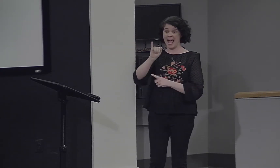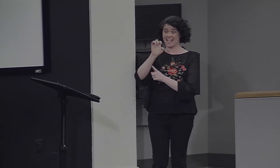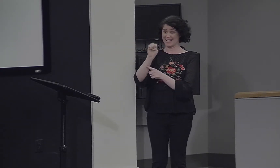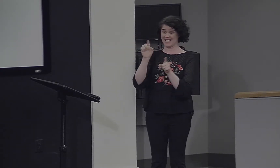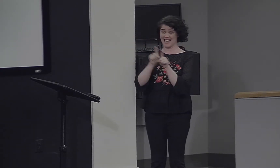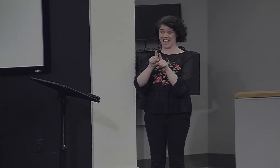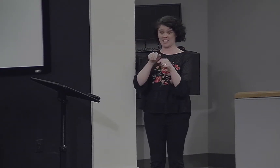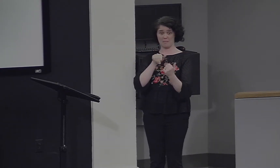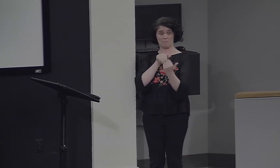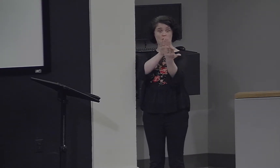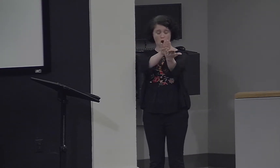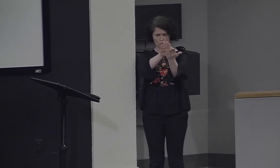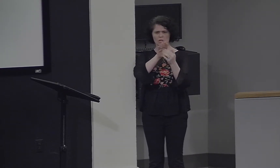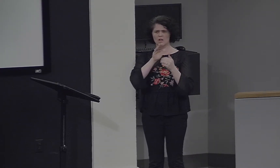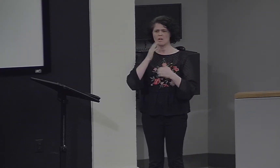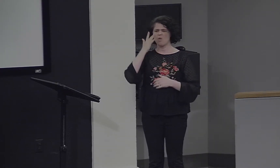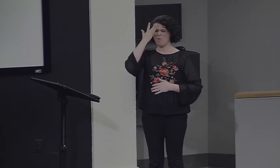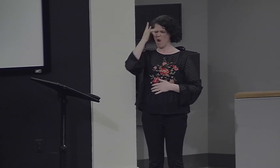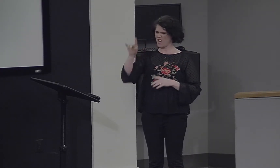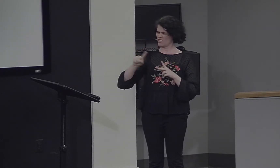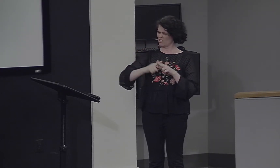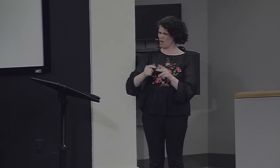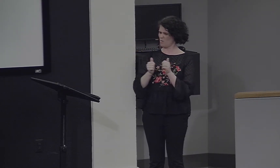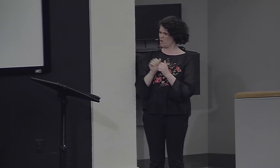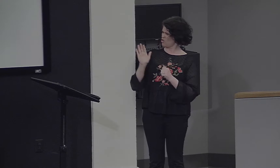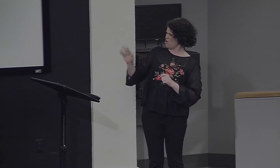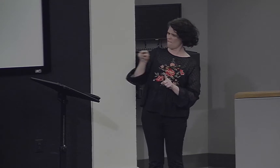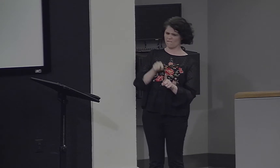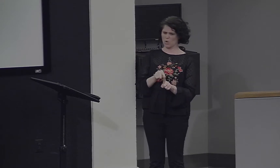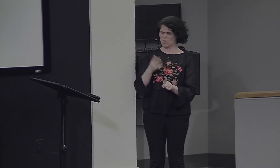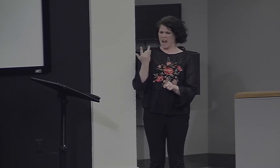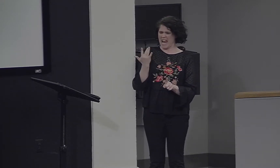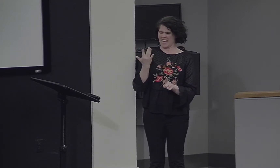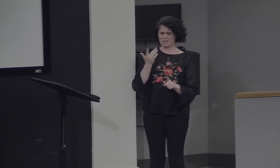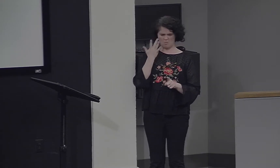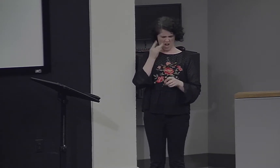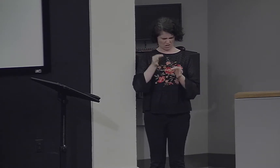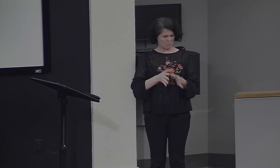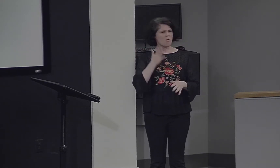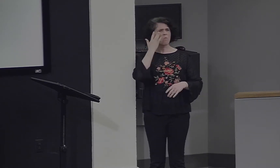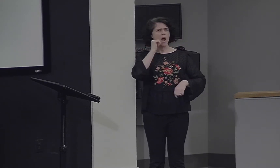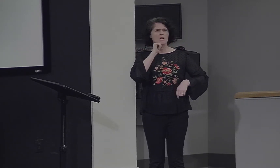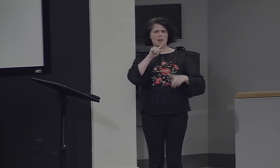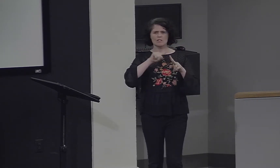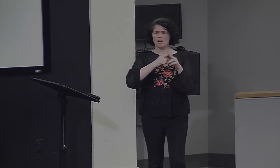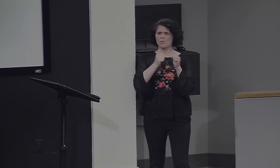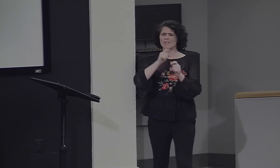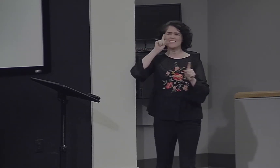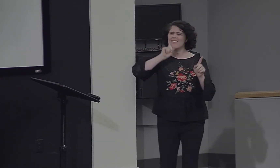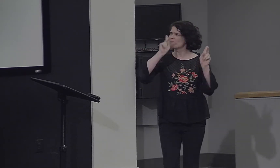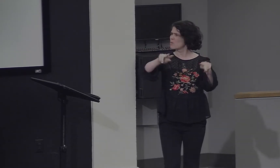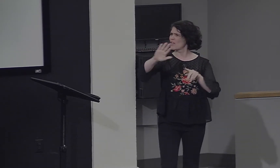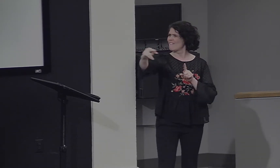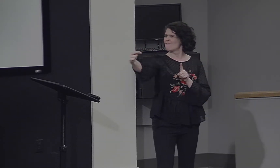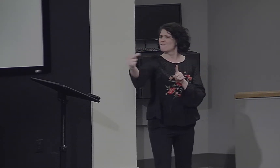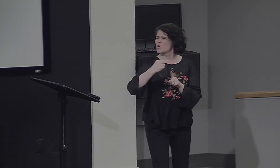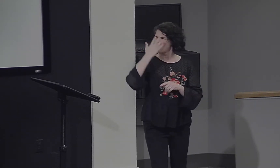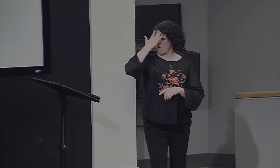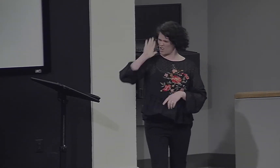Can you explain a little bit more of institutional ethnography as an approach? Why did you start with your view